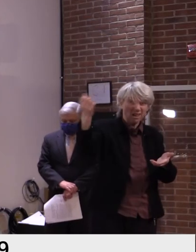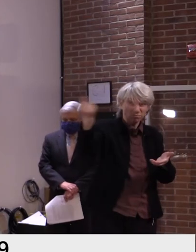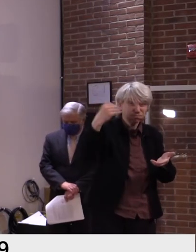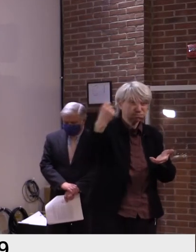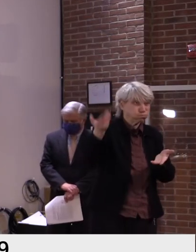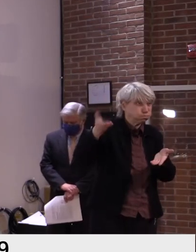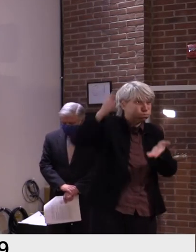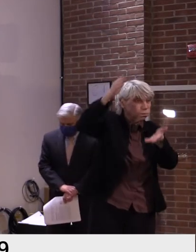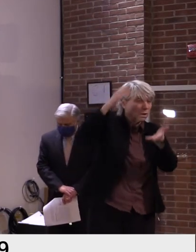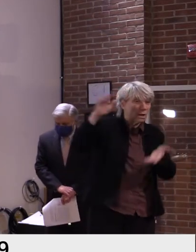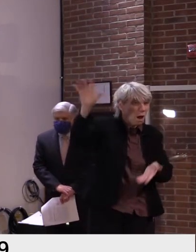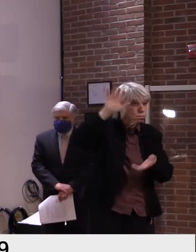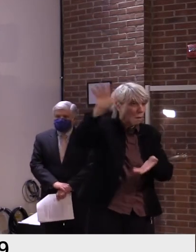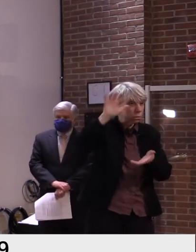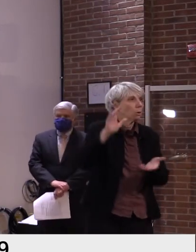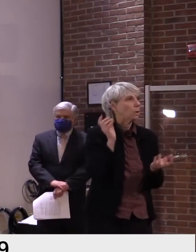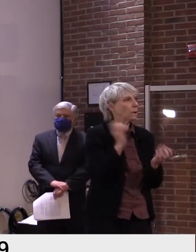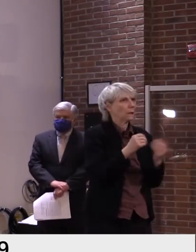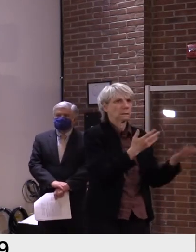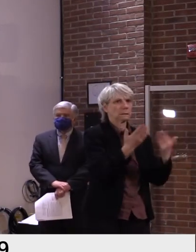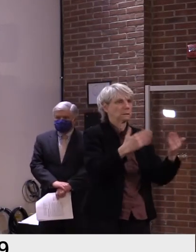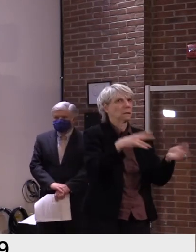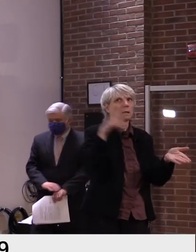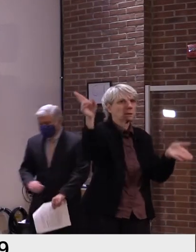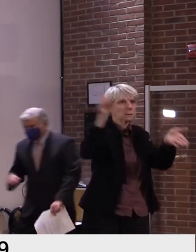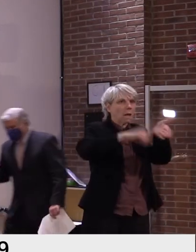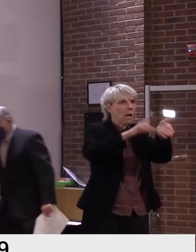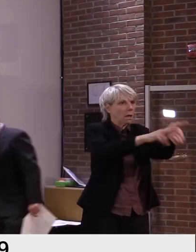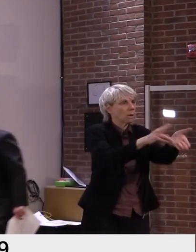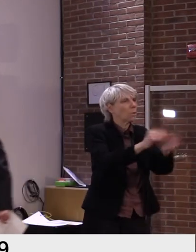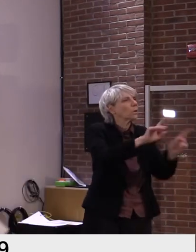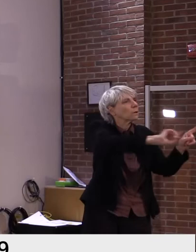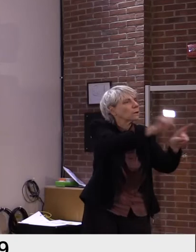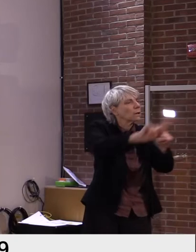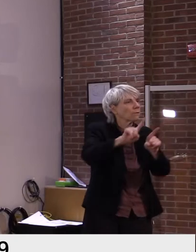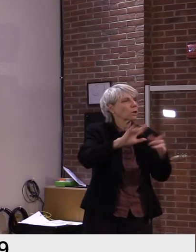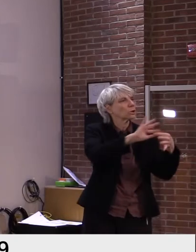those pharmacies to help us with the vaccination process. Secretary Smith.